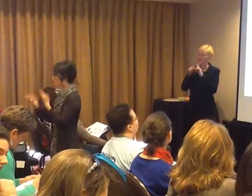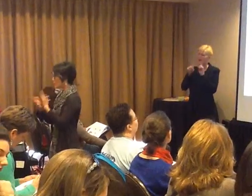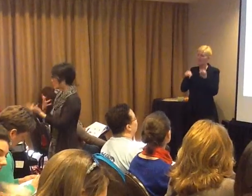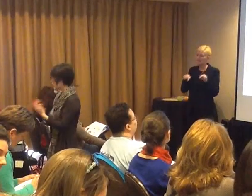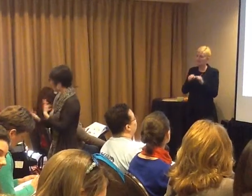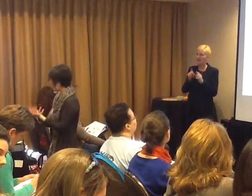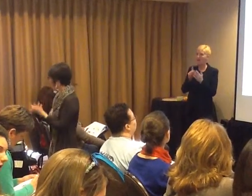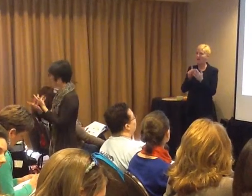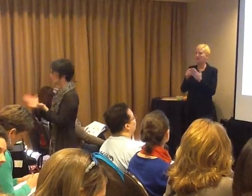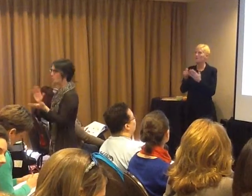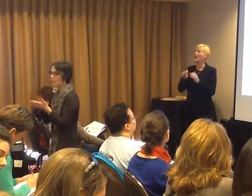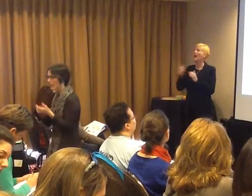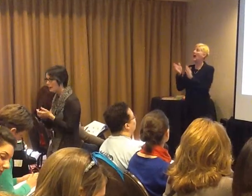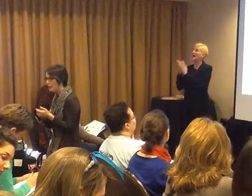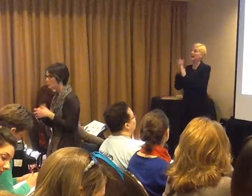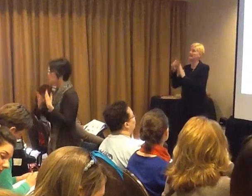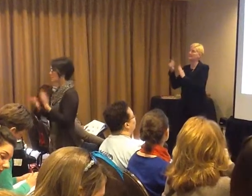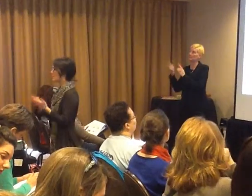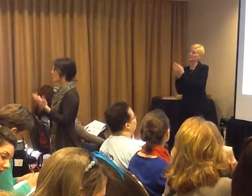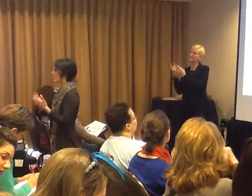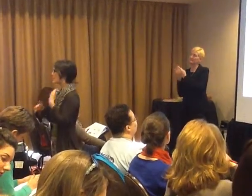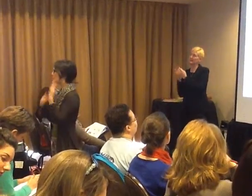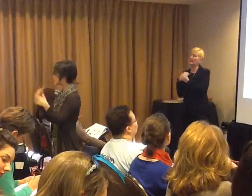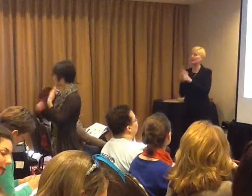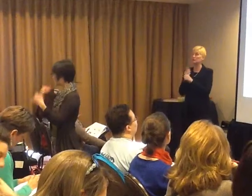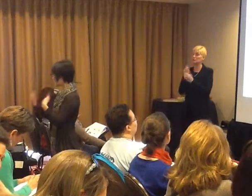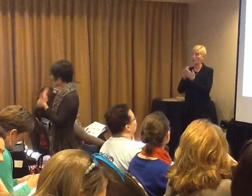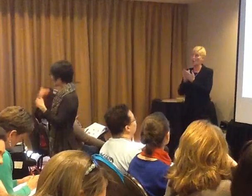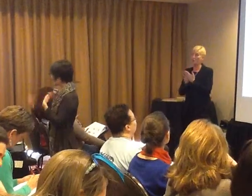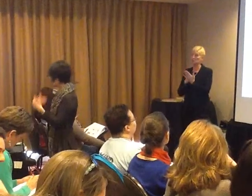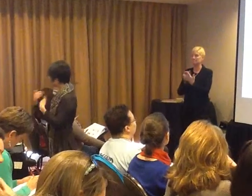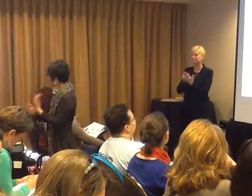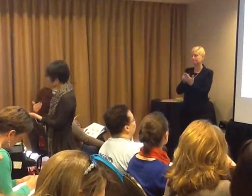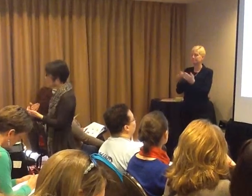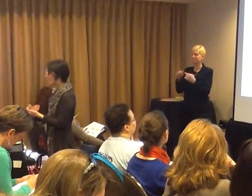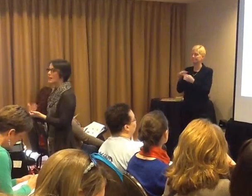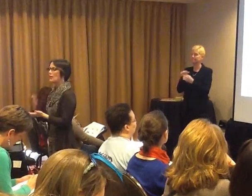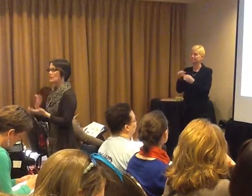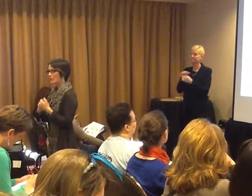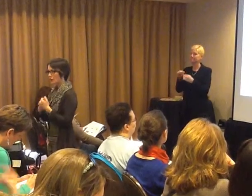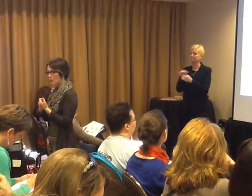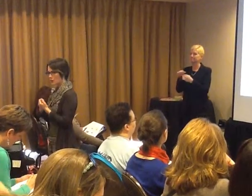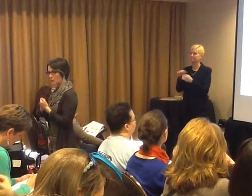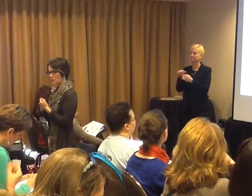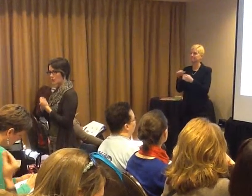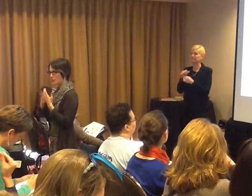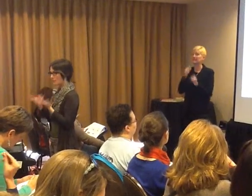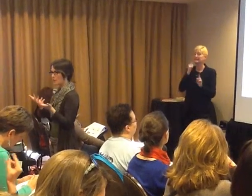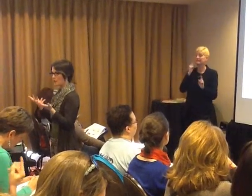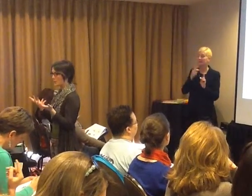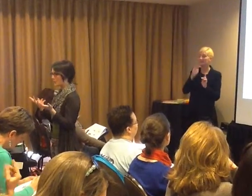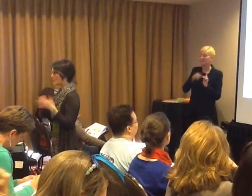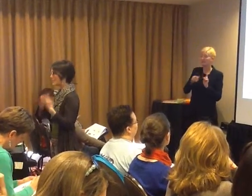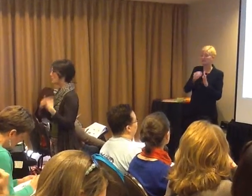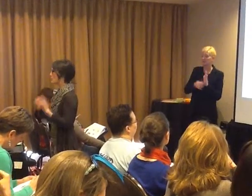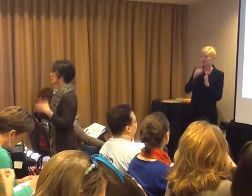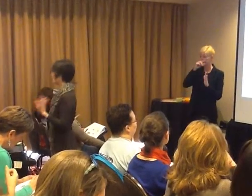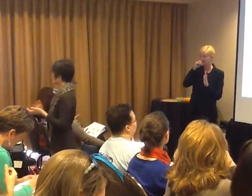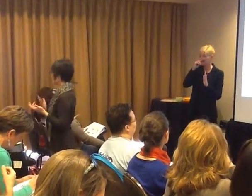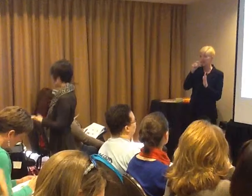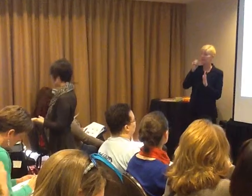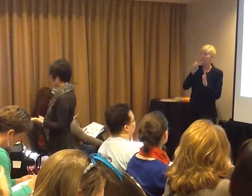have somebody quiz me or some Cornell notes or something like that. It's just kind of that rote drill. Deaf and hard of hearing students, for whatever reason, need